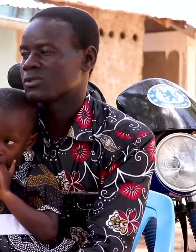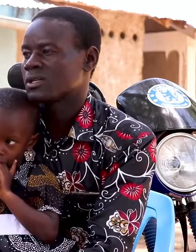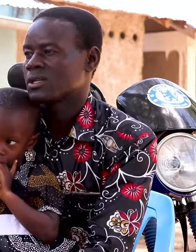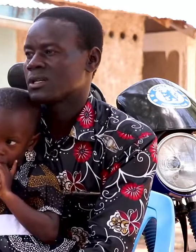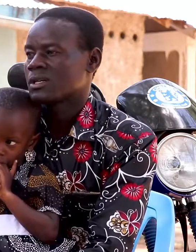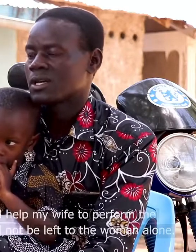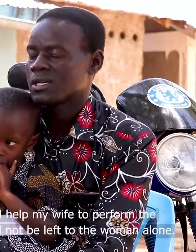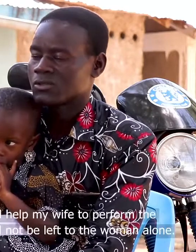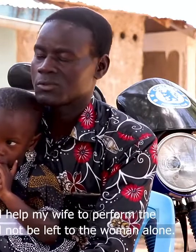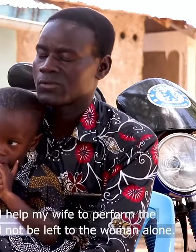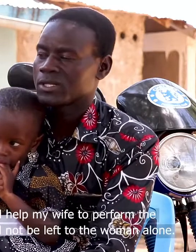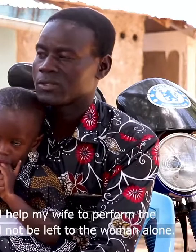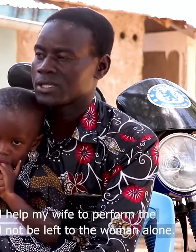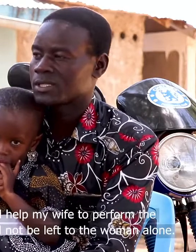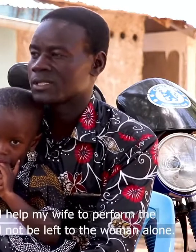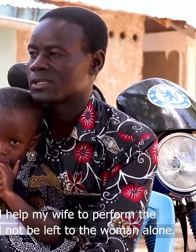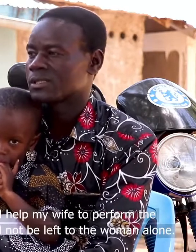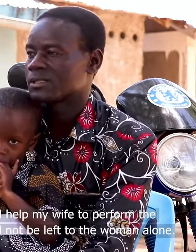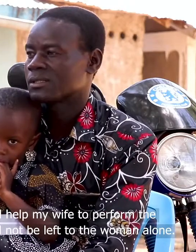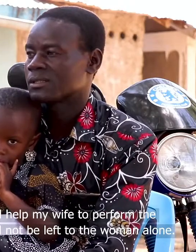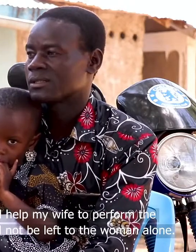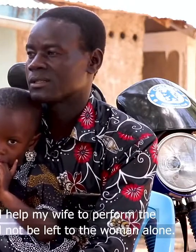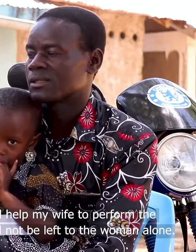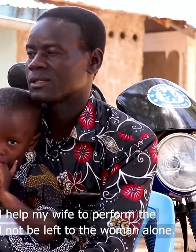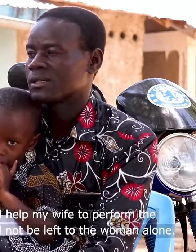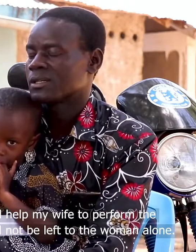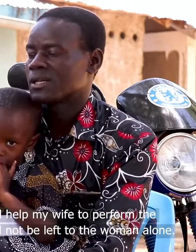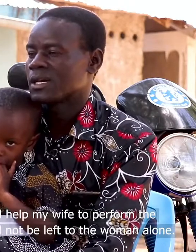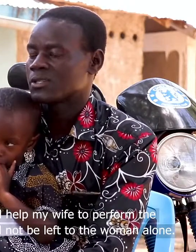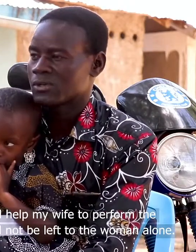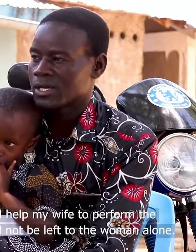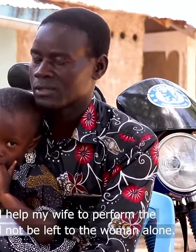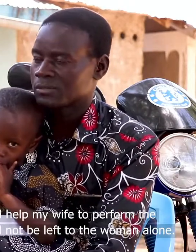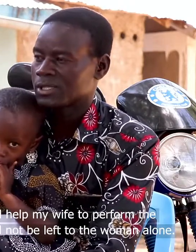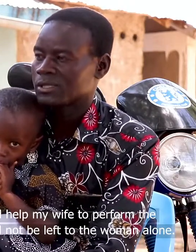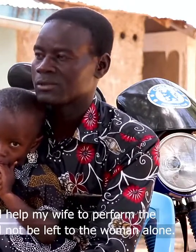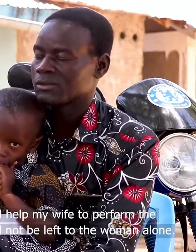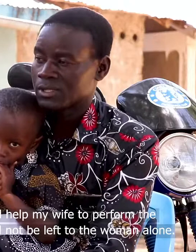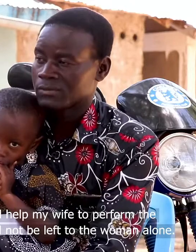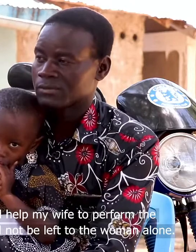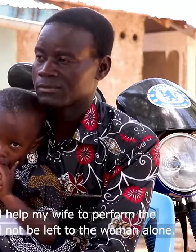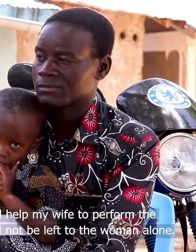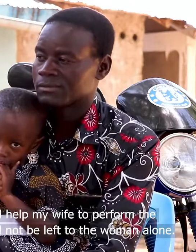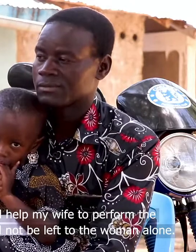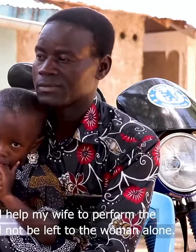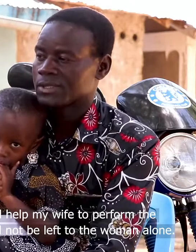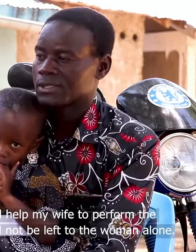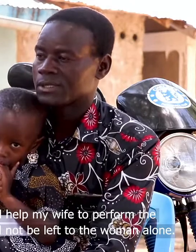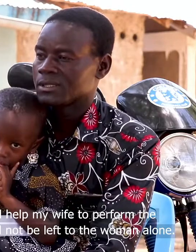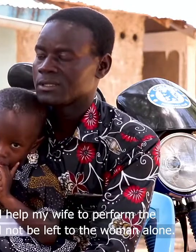do? I should provide to the children. I should help my wife